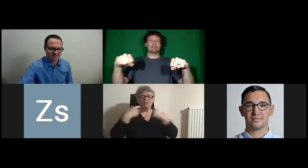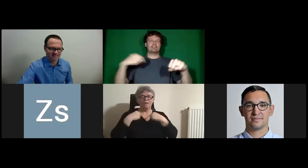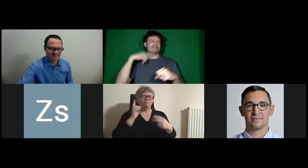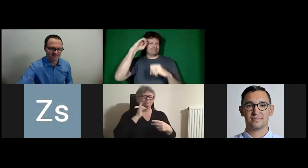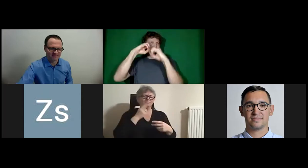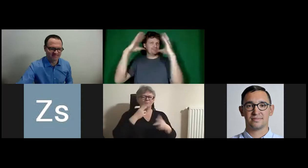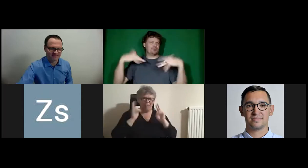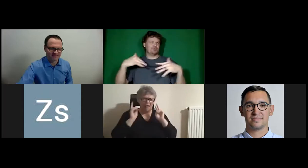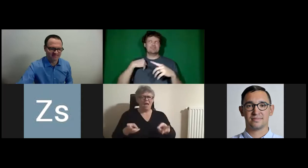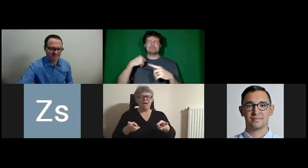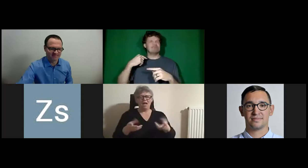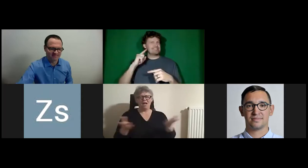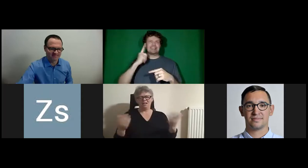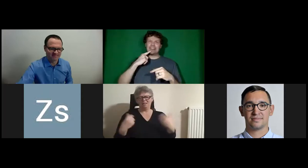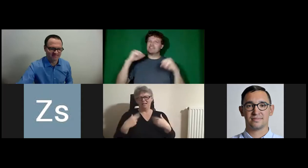all,